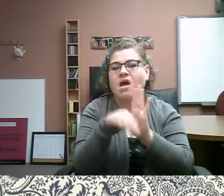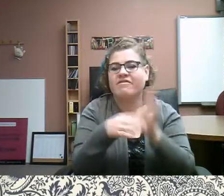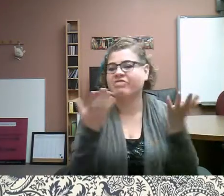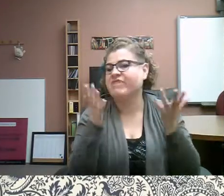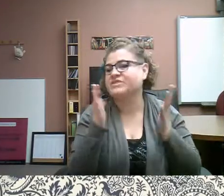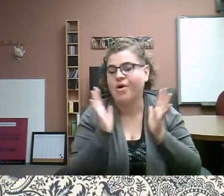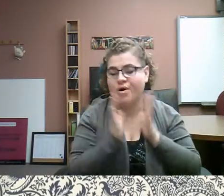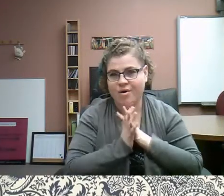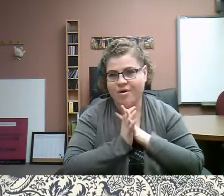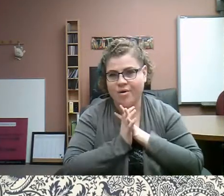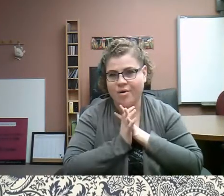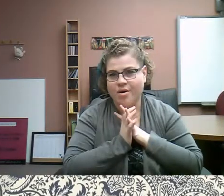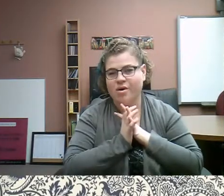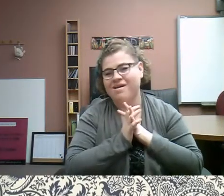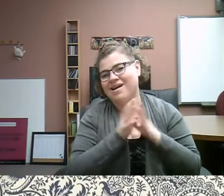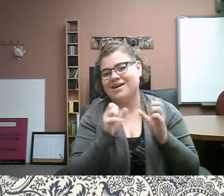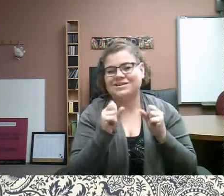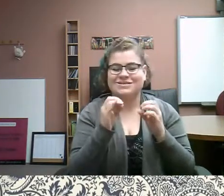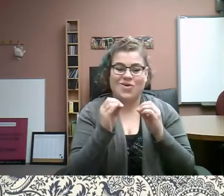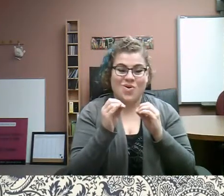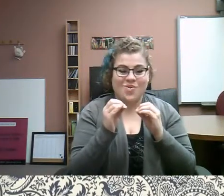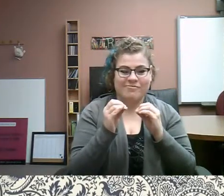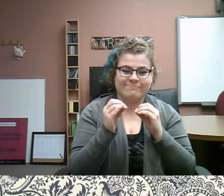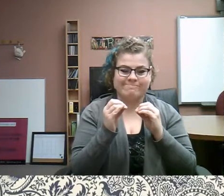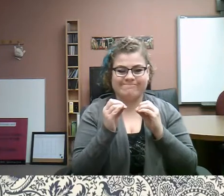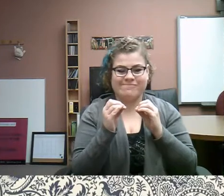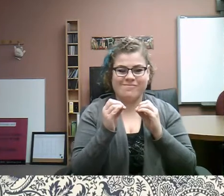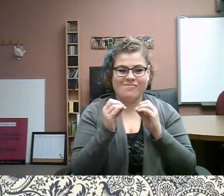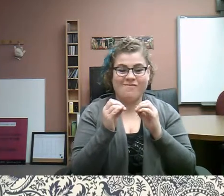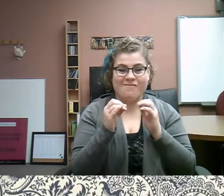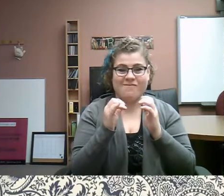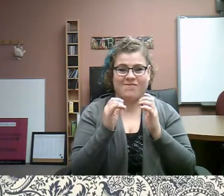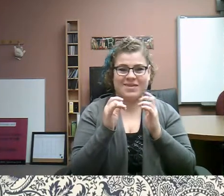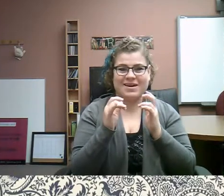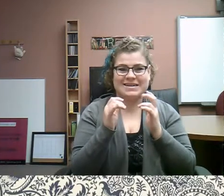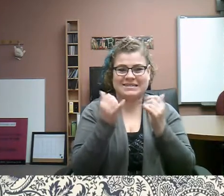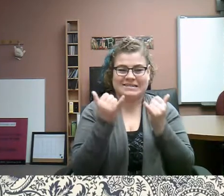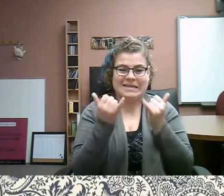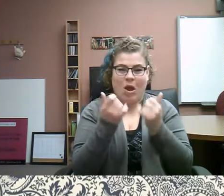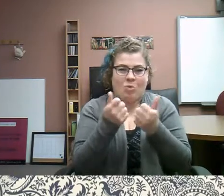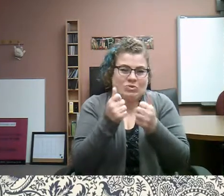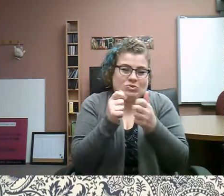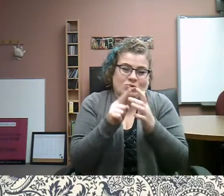So it would be a short time, like maybe an hour and a half. So